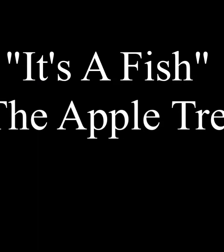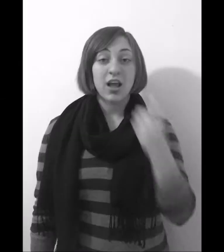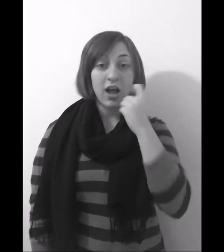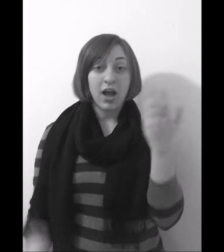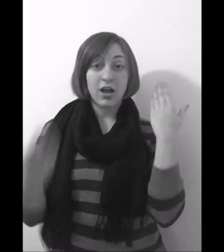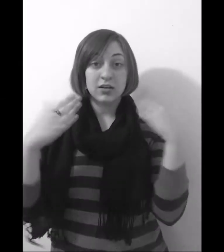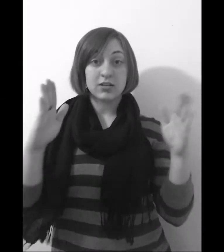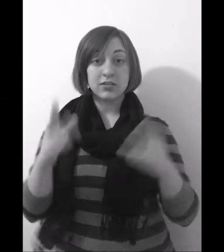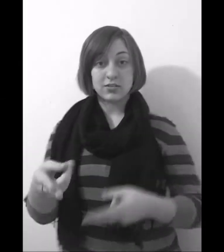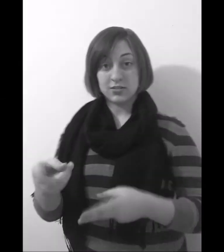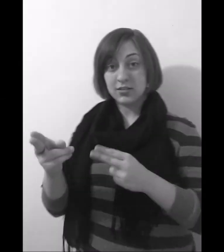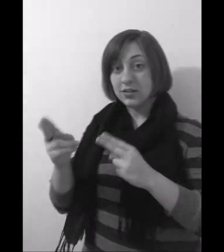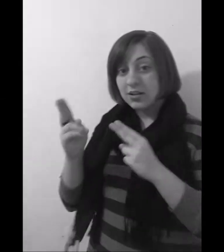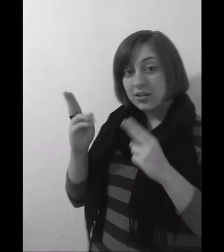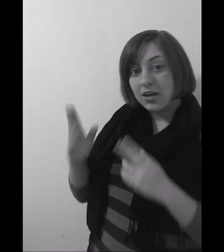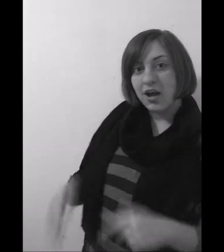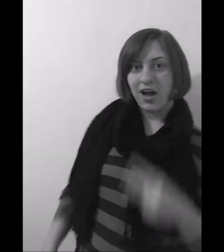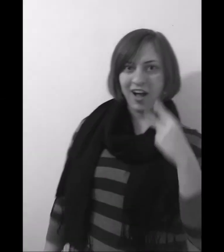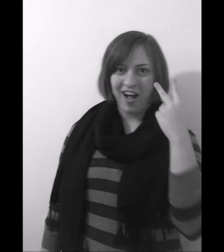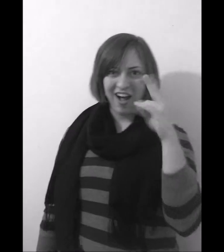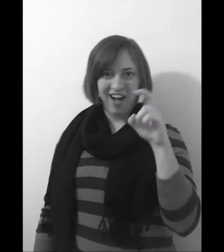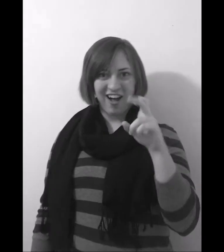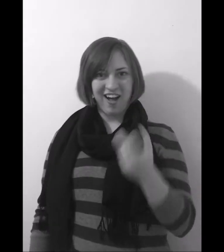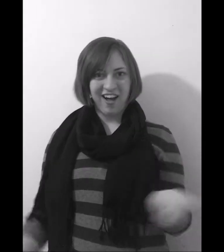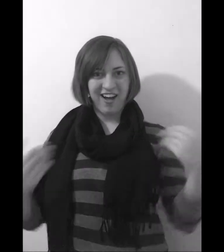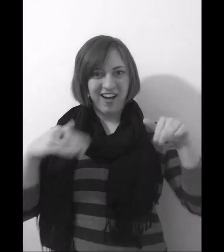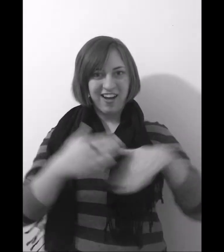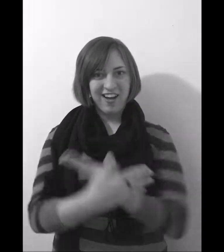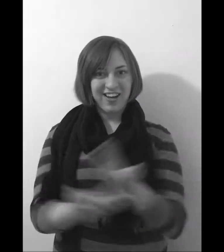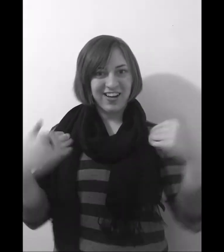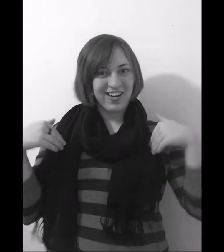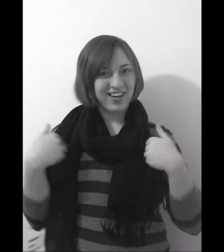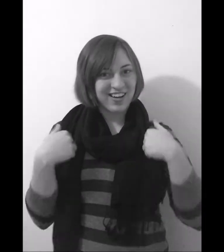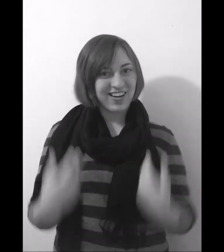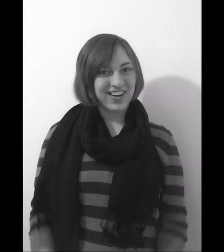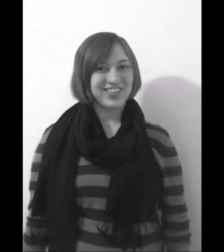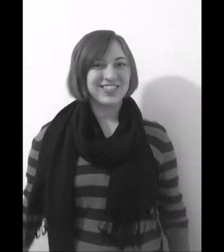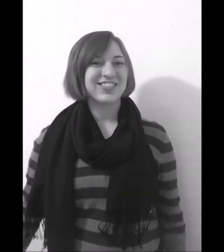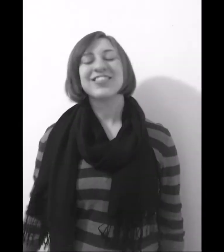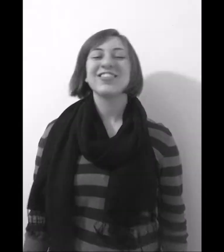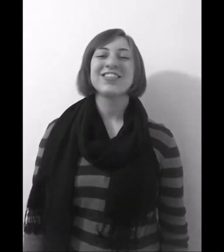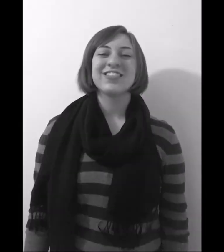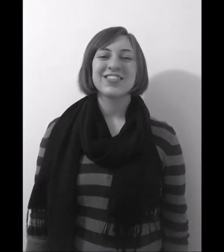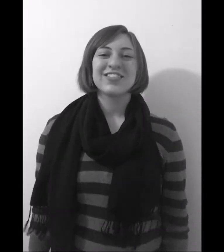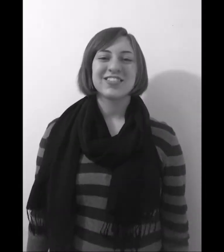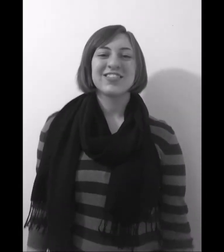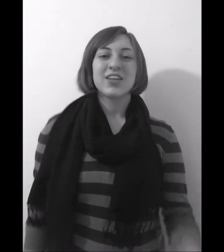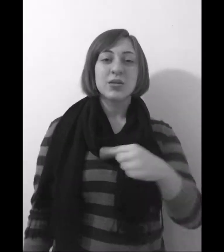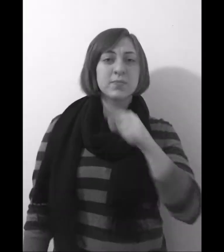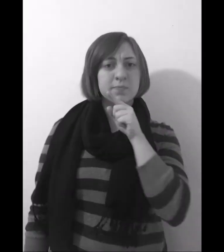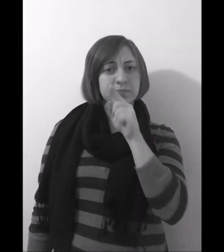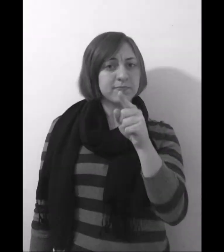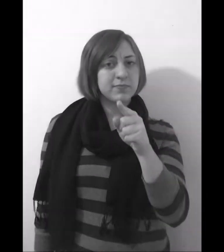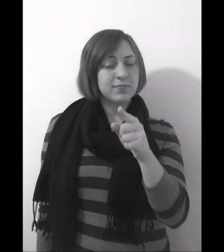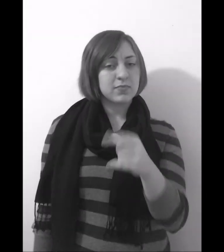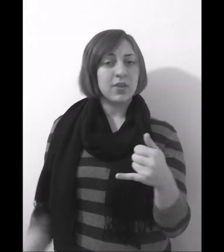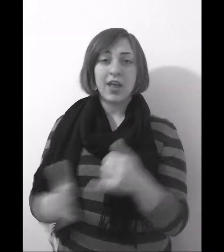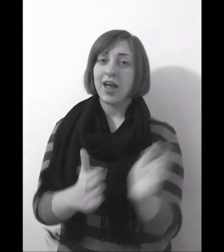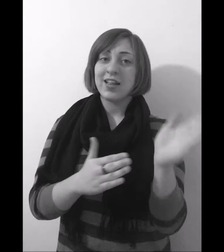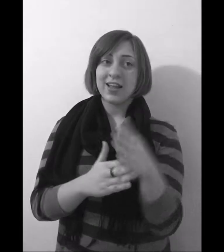I just got back from a hunting trip up north and found that Eve had caught some new kind of animal. Now I could swear that